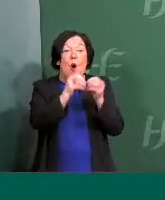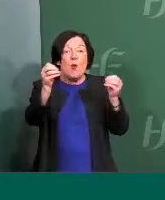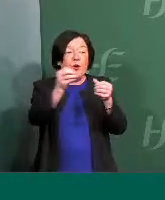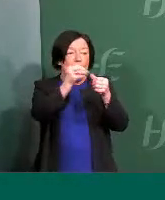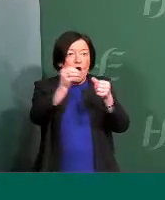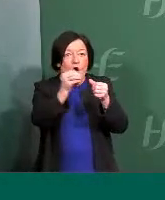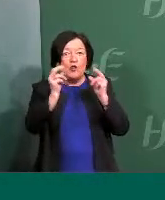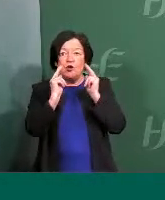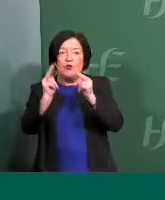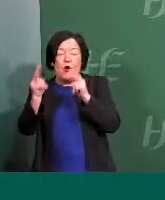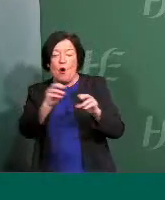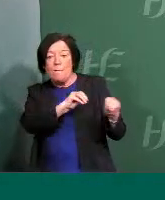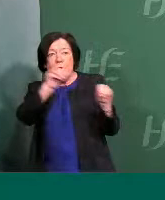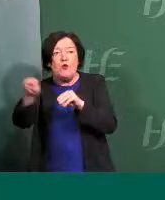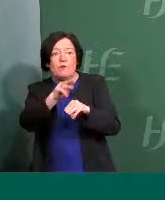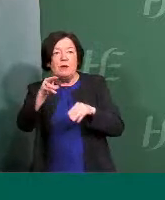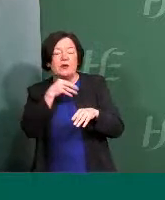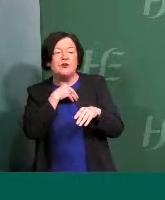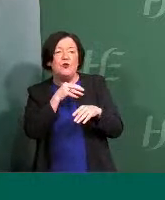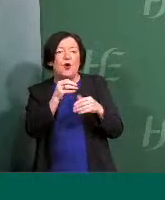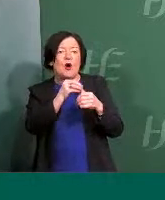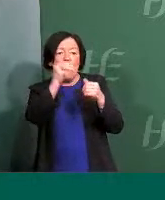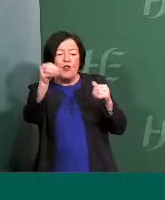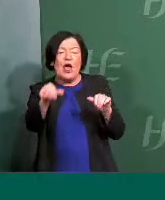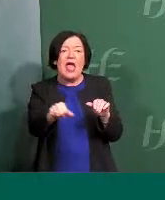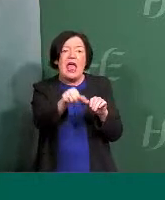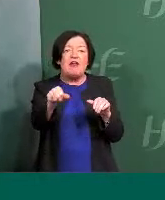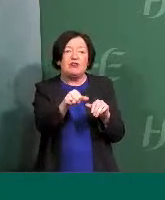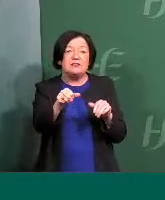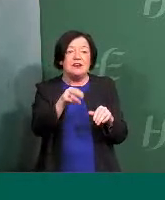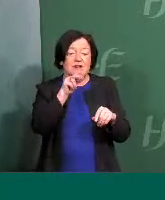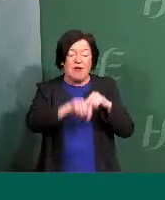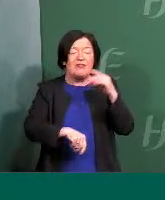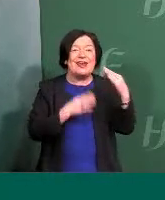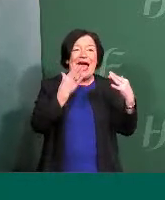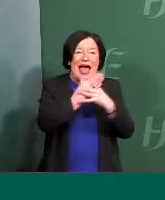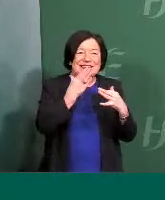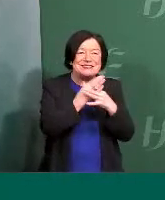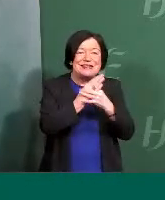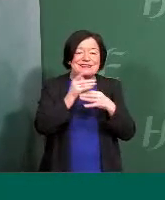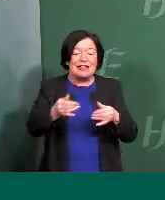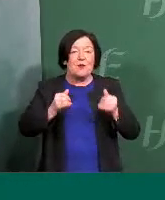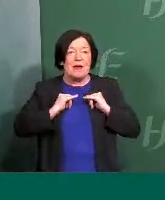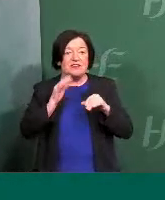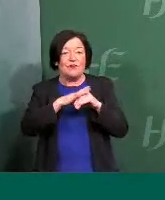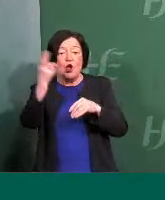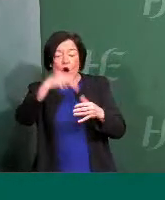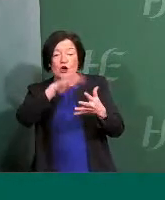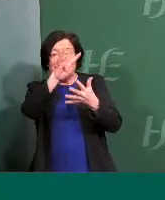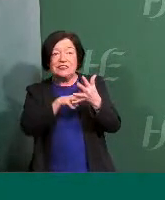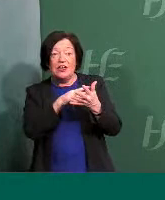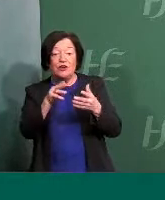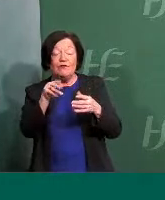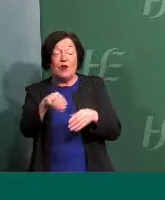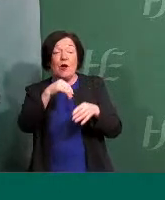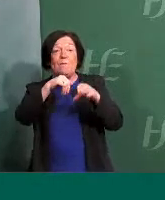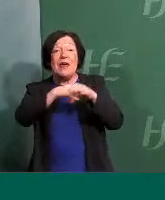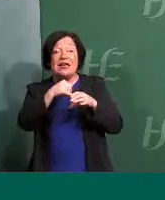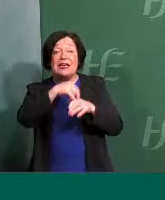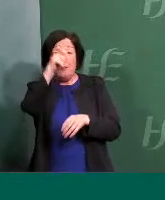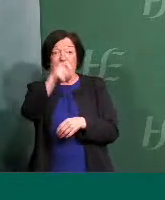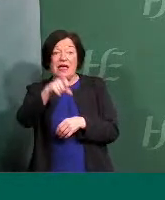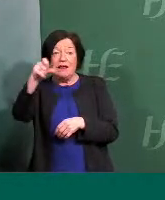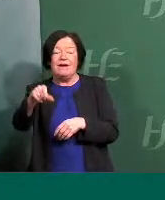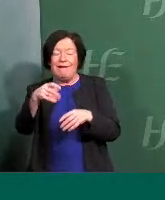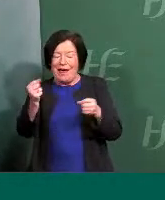additional capacity or moved people to Croom in terms of actually accessing that capacity for unscheduled care and for medical patients, which does, again,